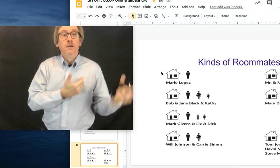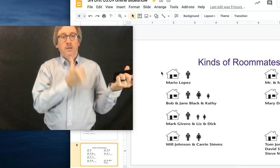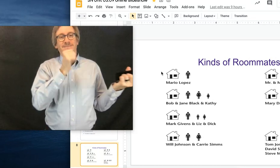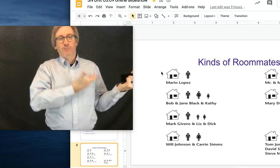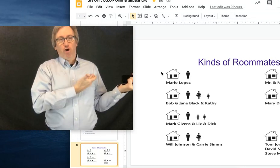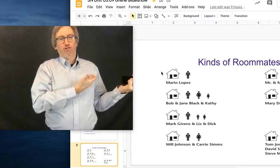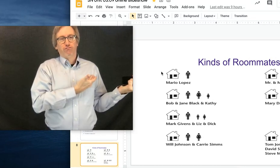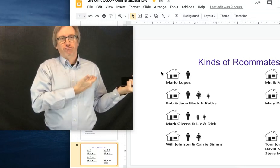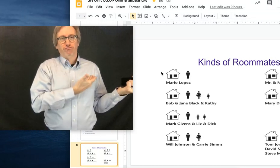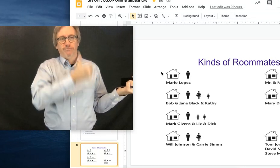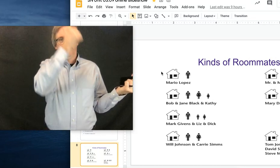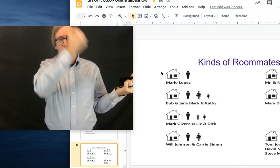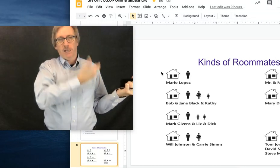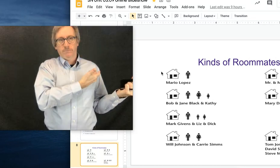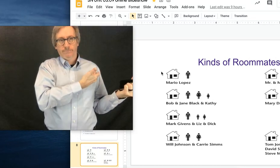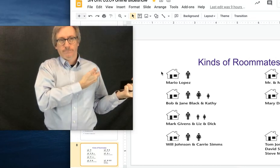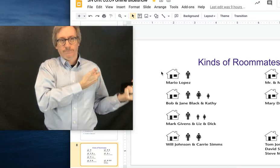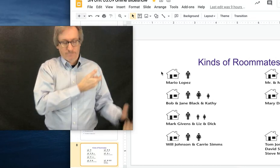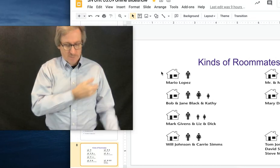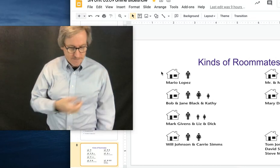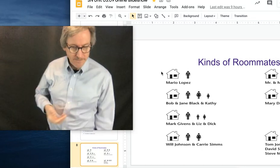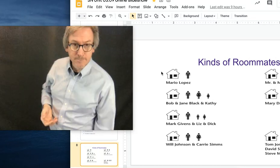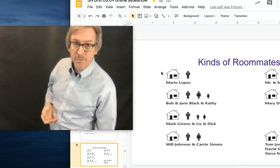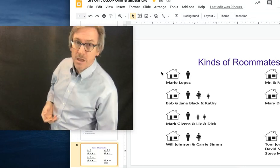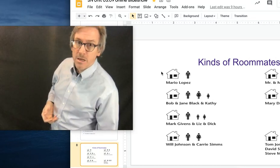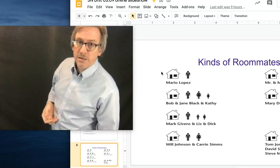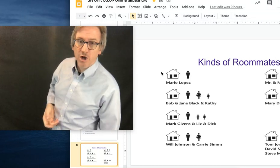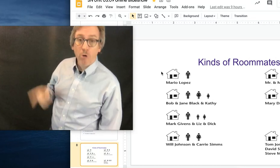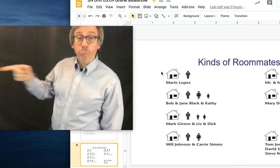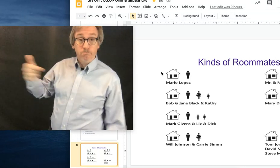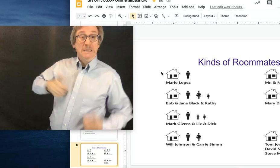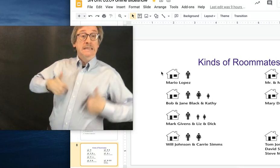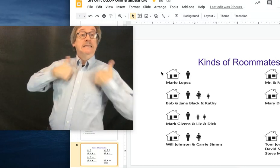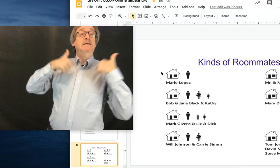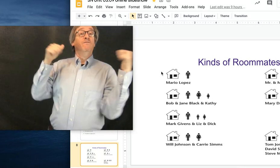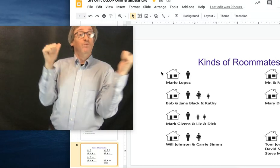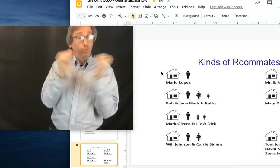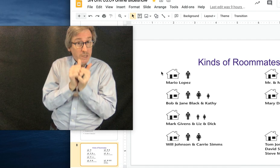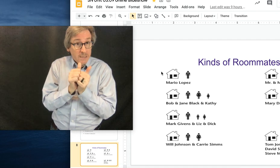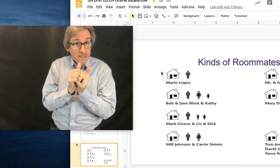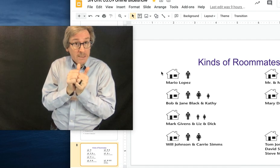something, daughter, son. Okay. So,